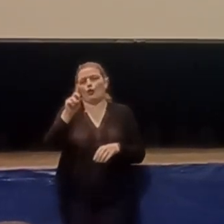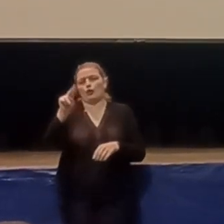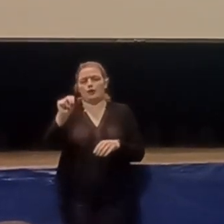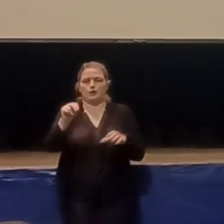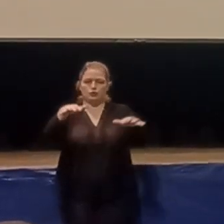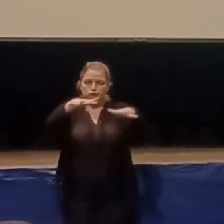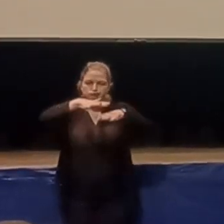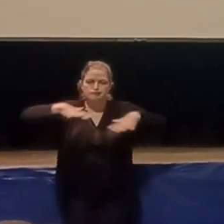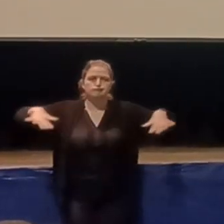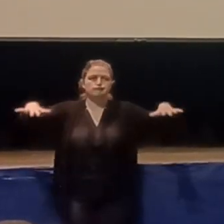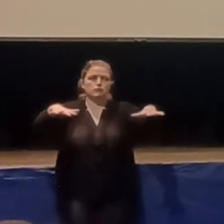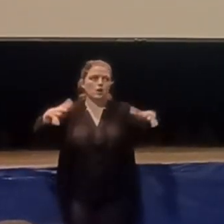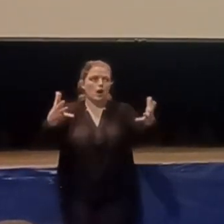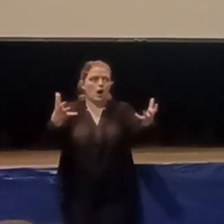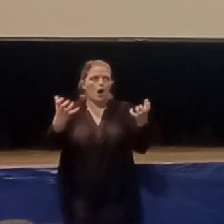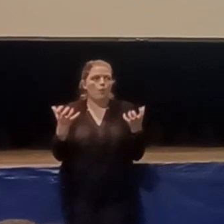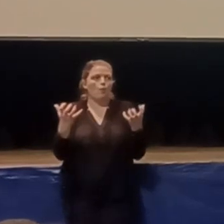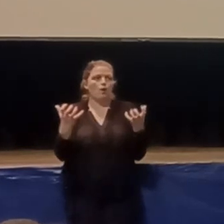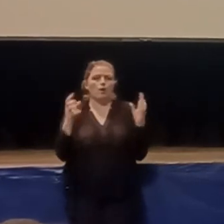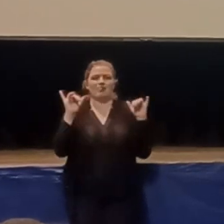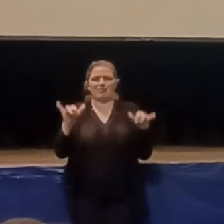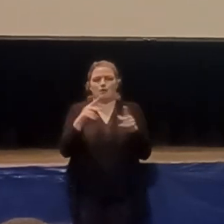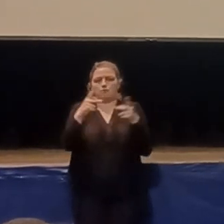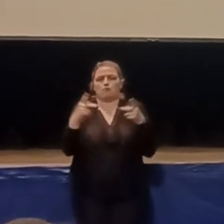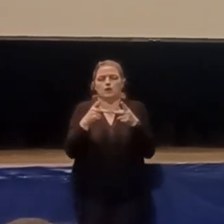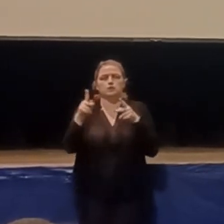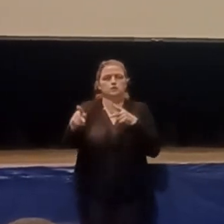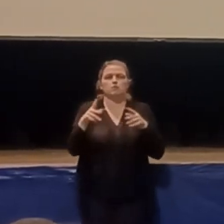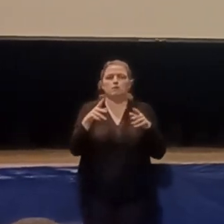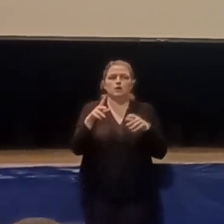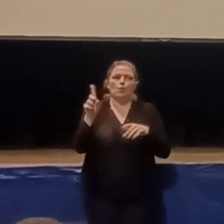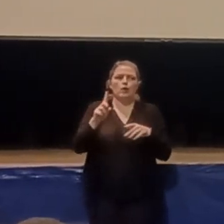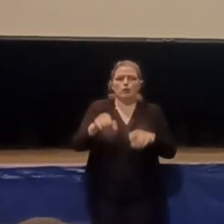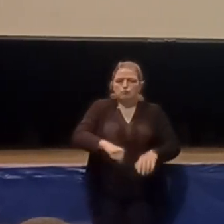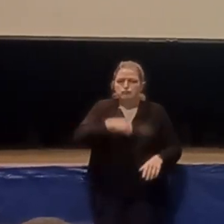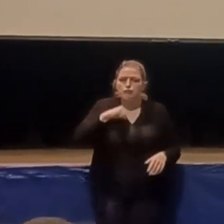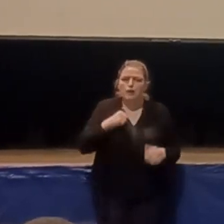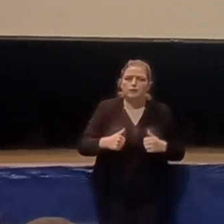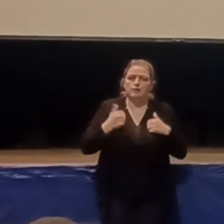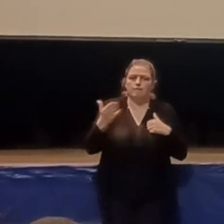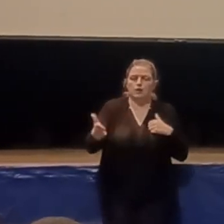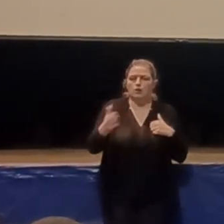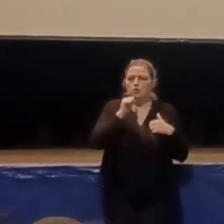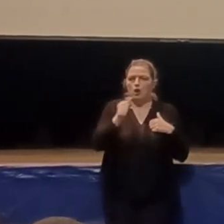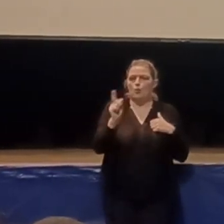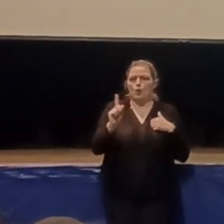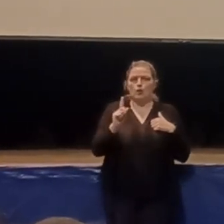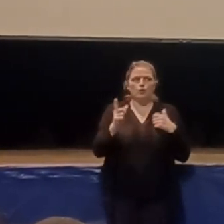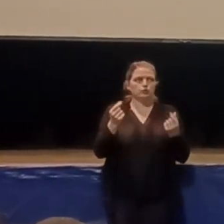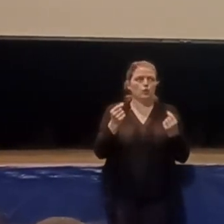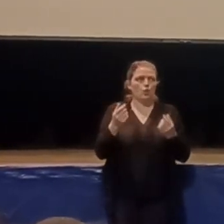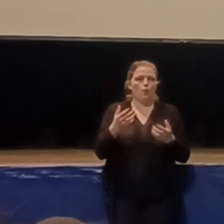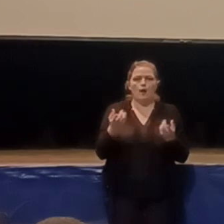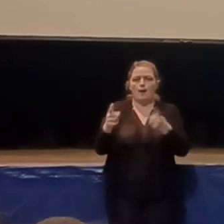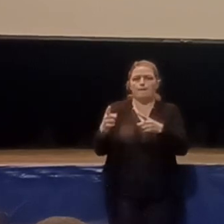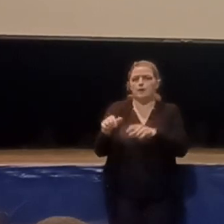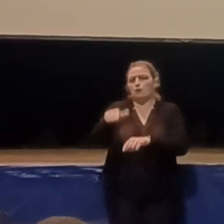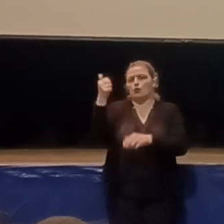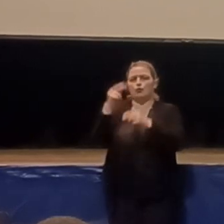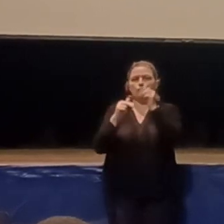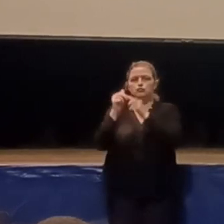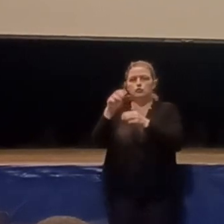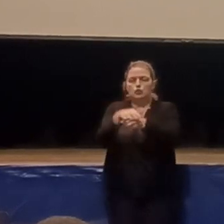by. I want to make that place something people are proud of, not a place where we're doing what happened at other